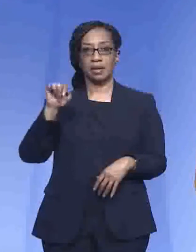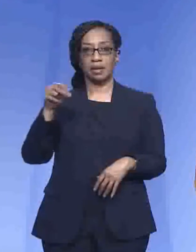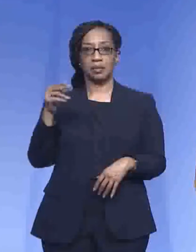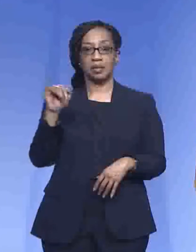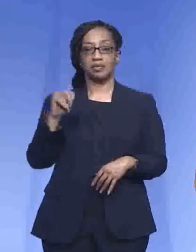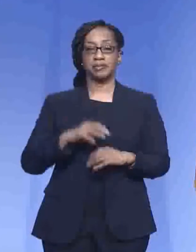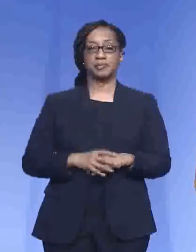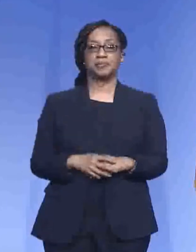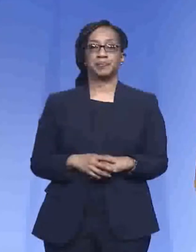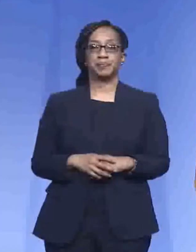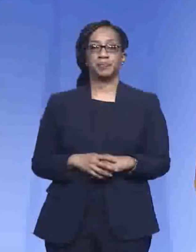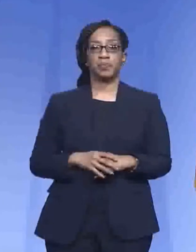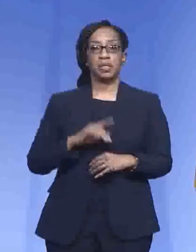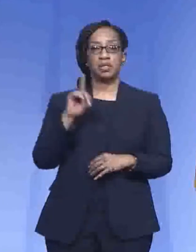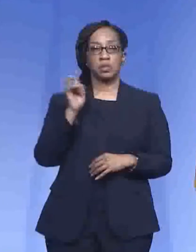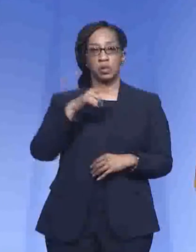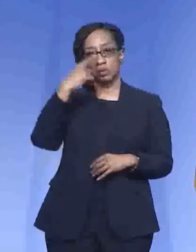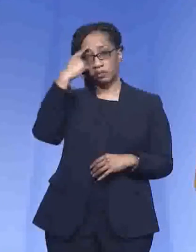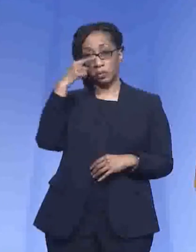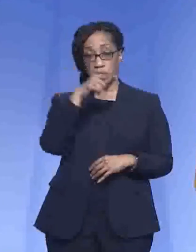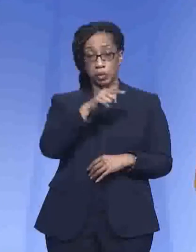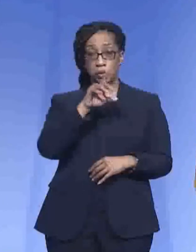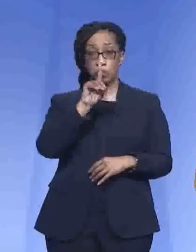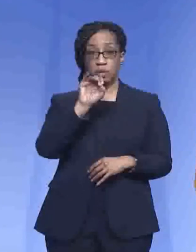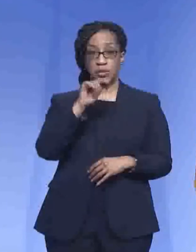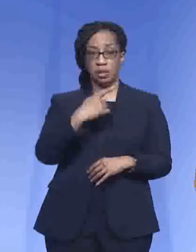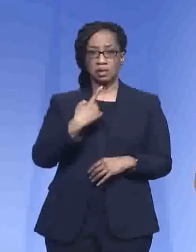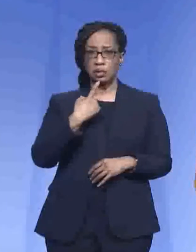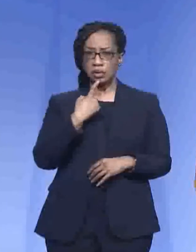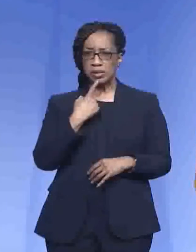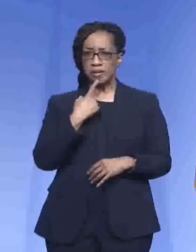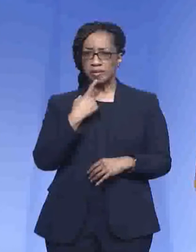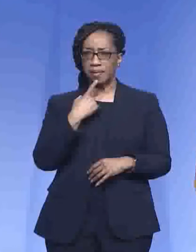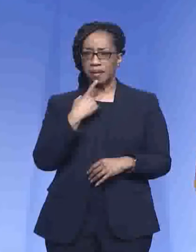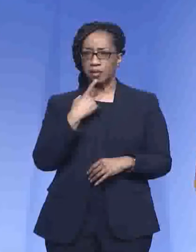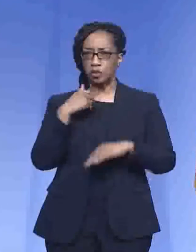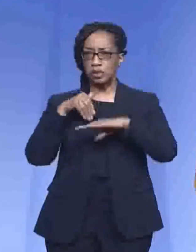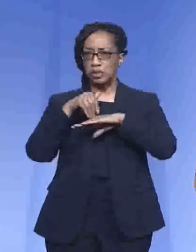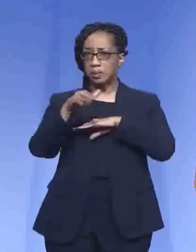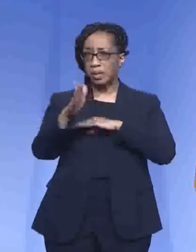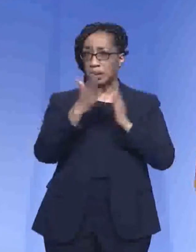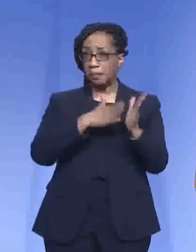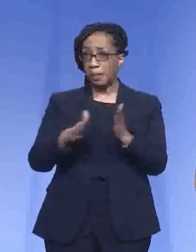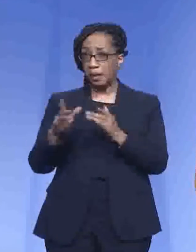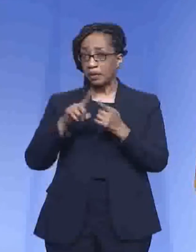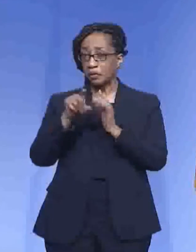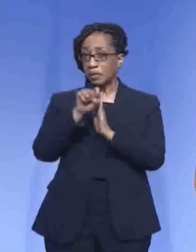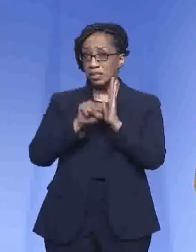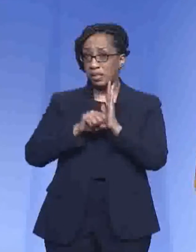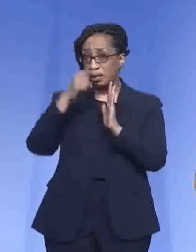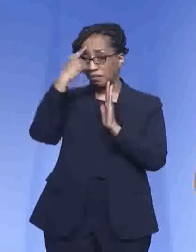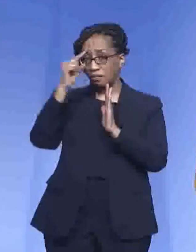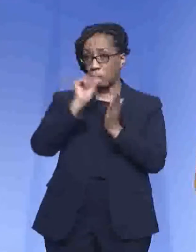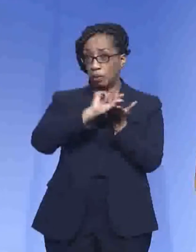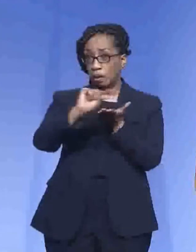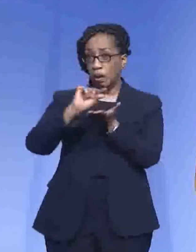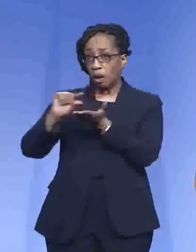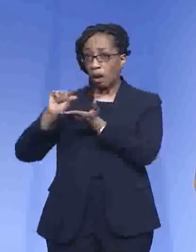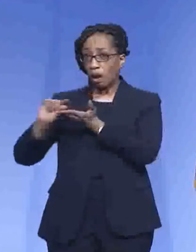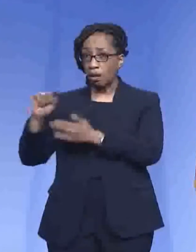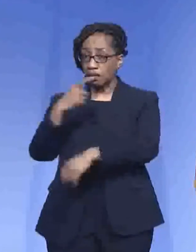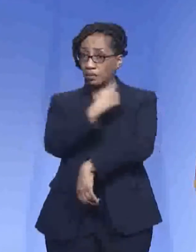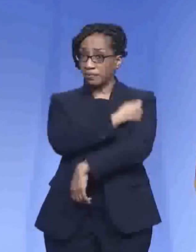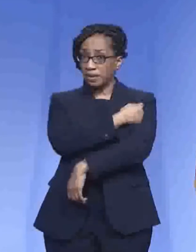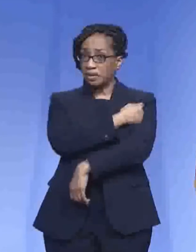Doug, this is a question for you. Did you say that you submitted a plan to the state for the apportionment of the